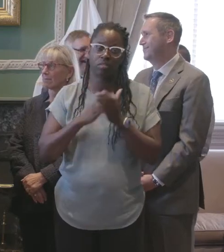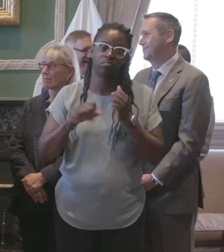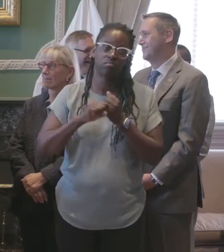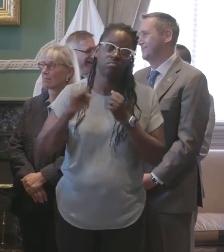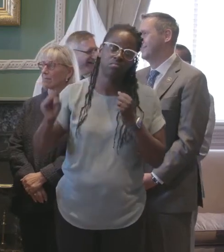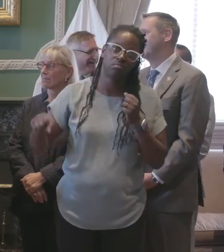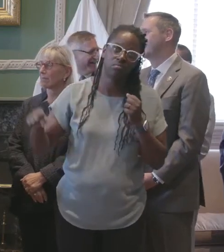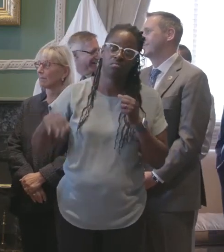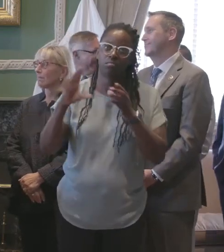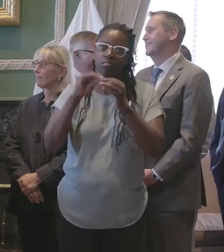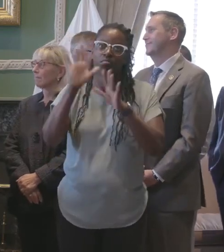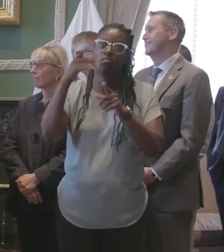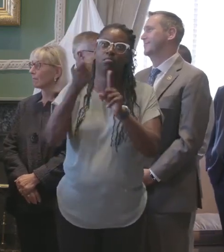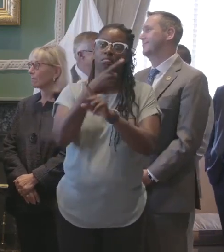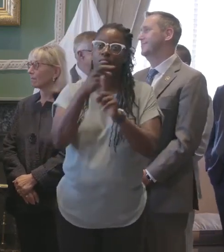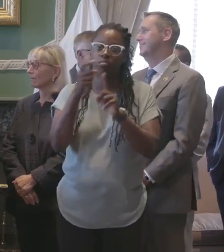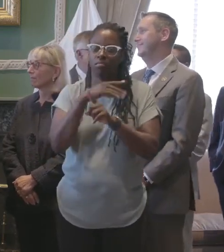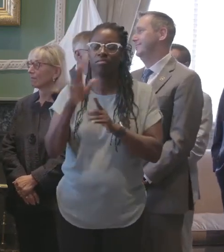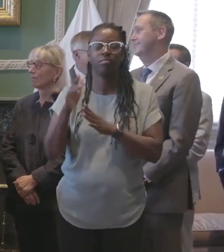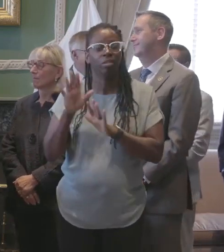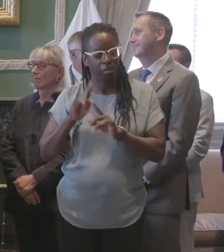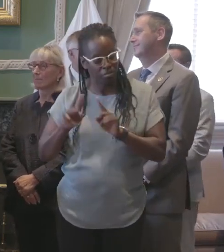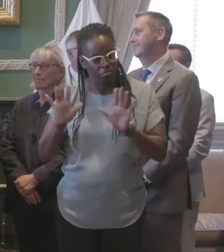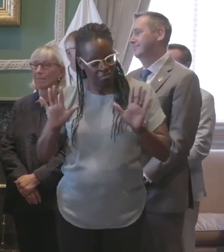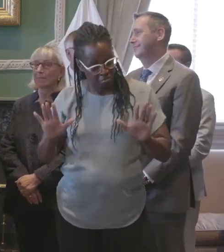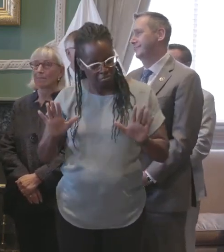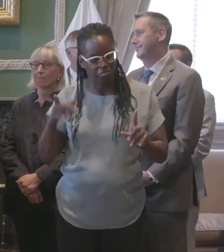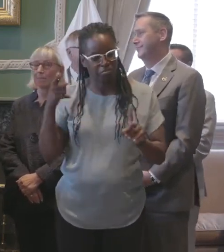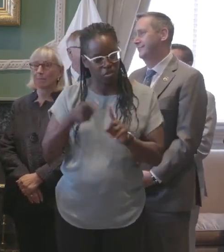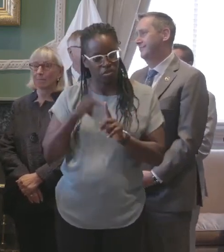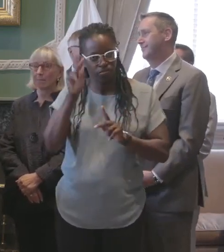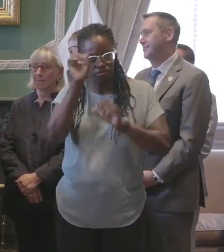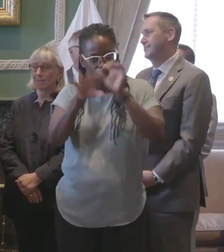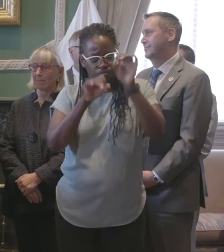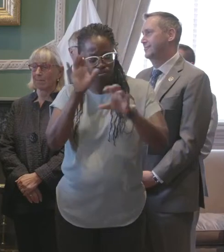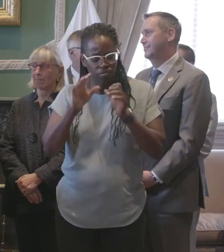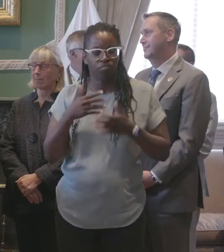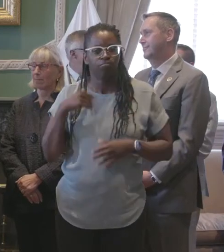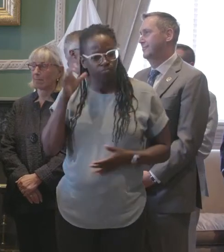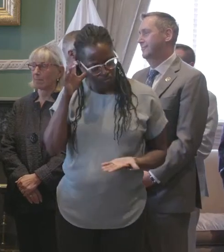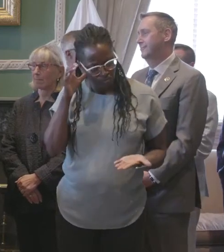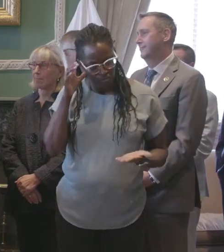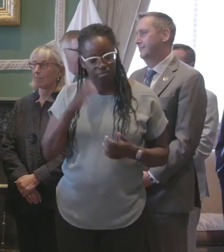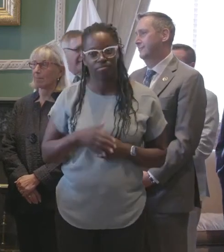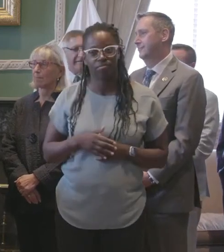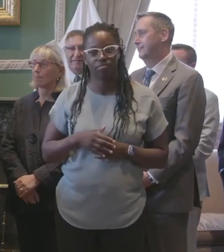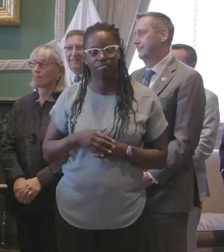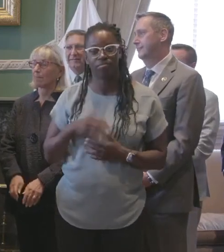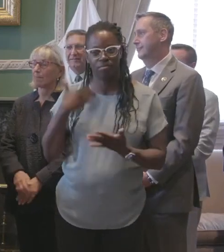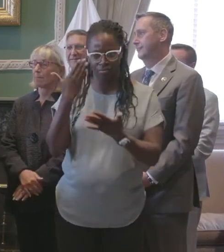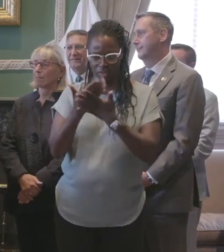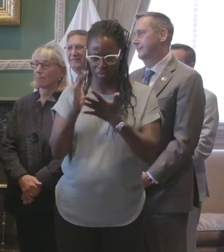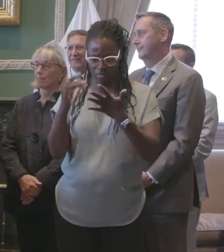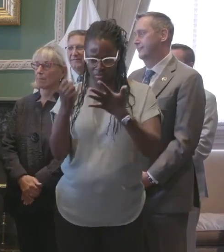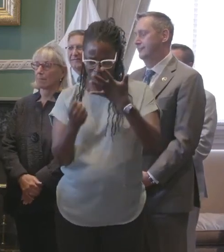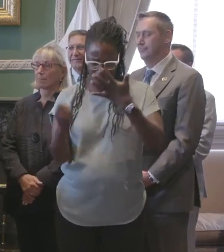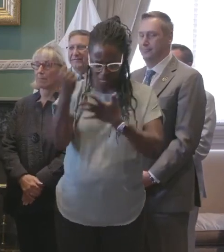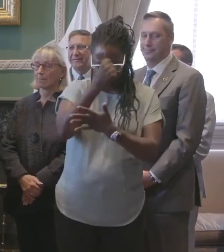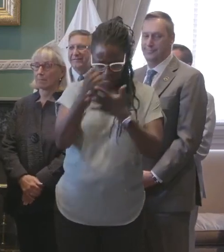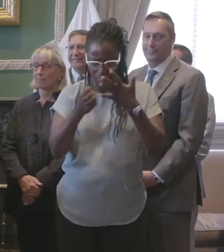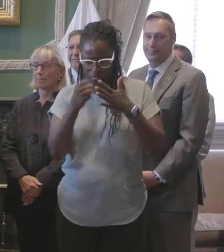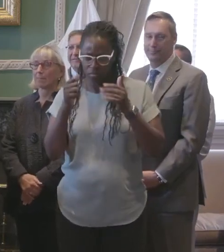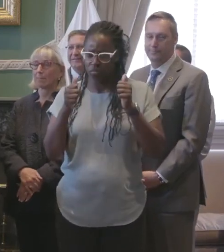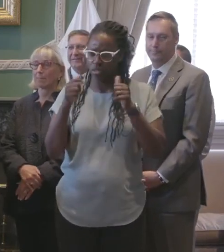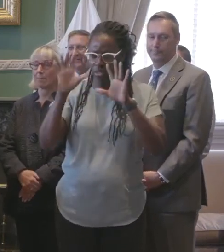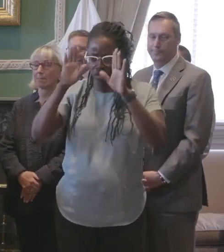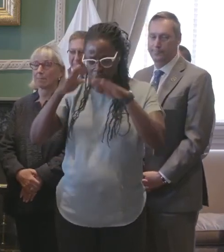But nevertheless, they are examples of priorities of members of the House of Representatives. And we